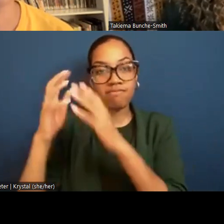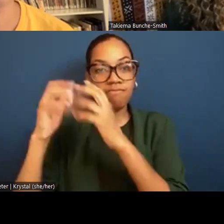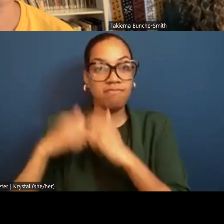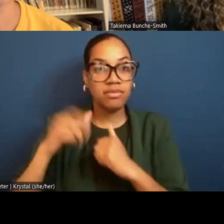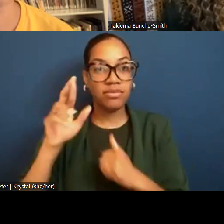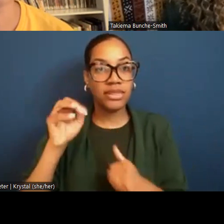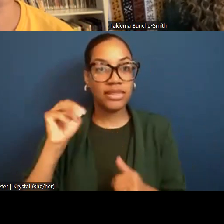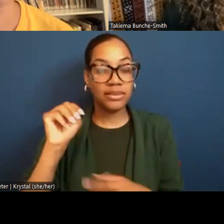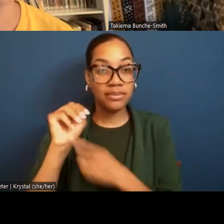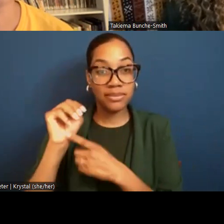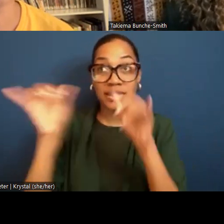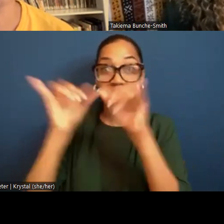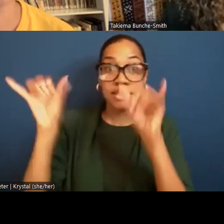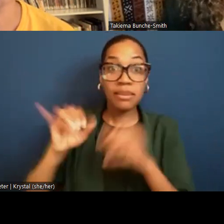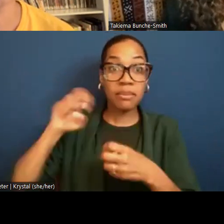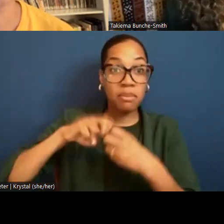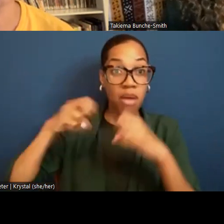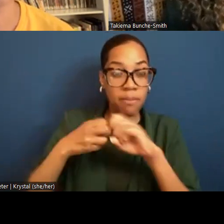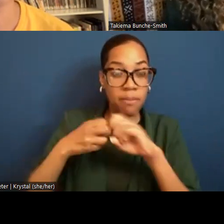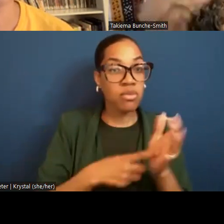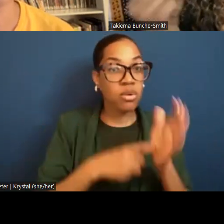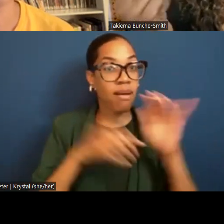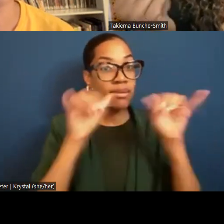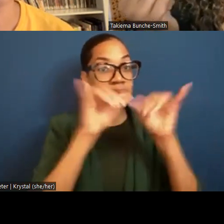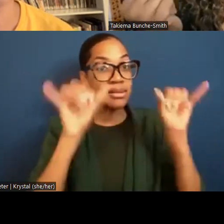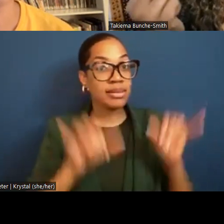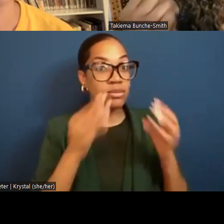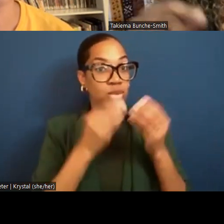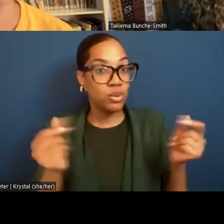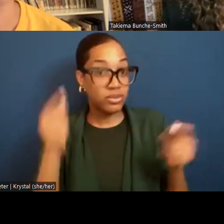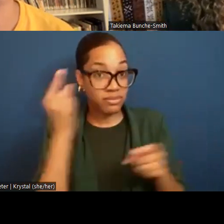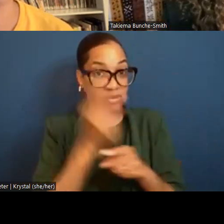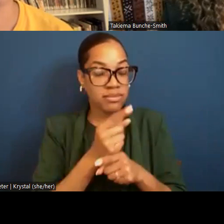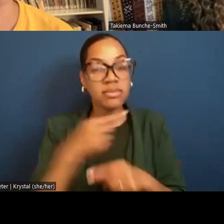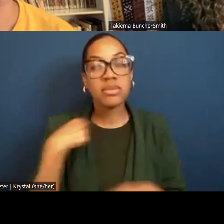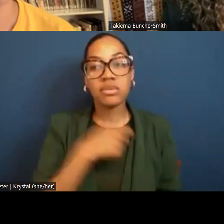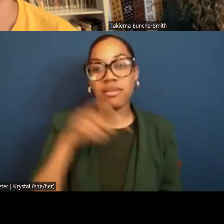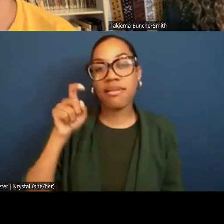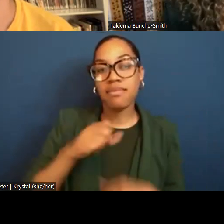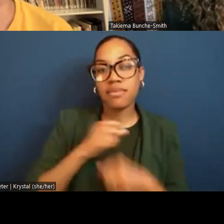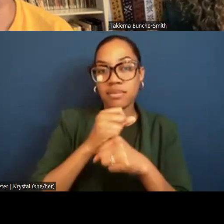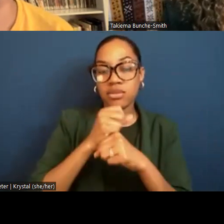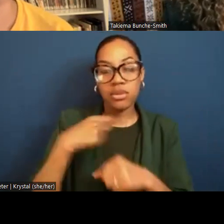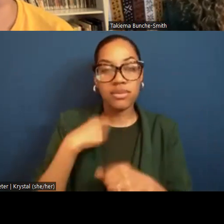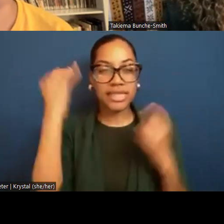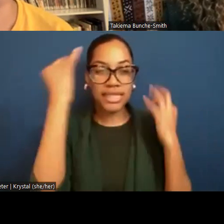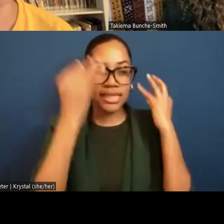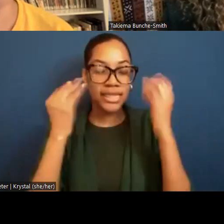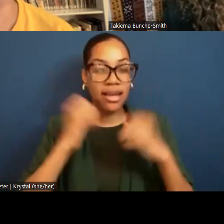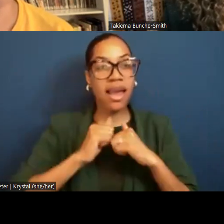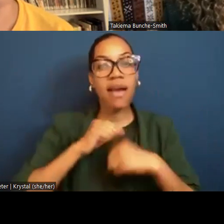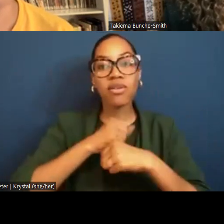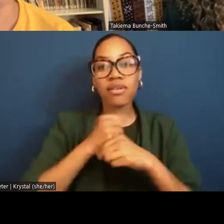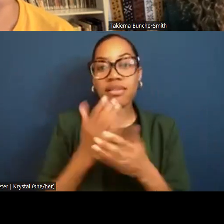problems require systemic solutions. And so we also have to be well suited at understanding how do we create things that last, right? I know some of the